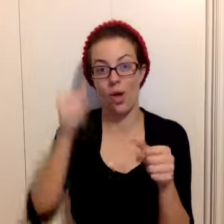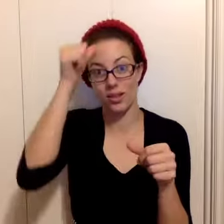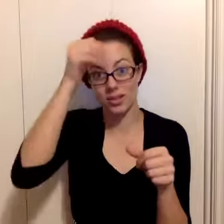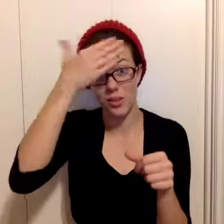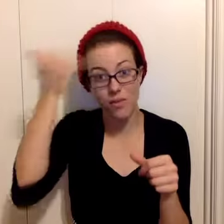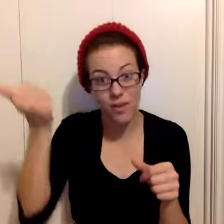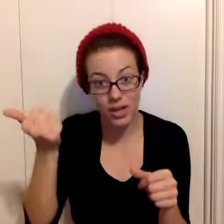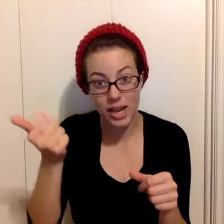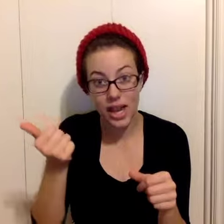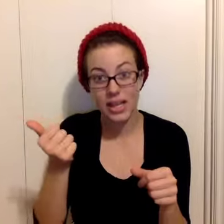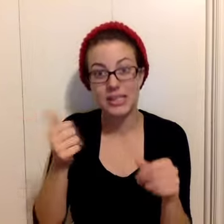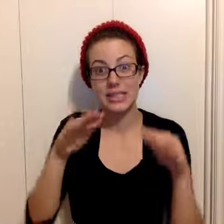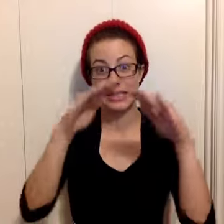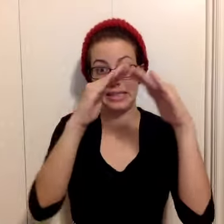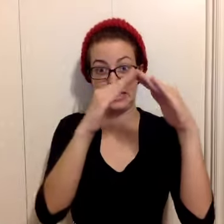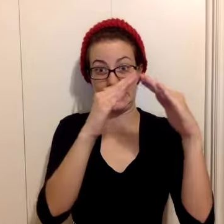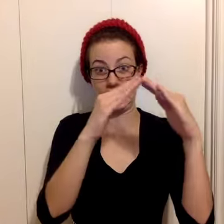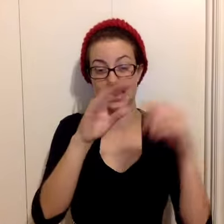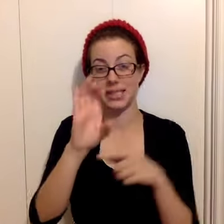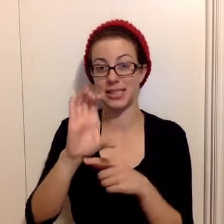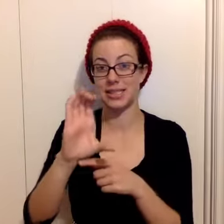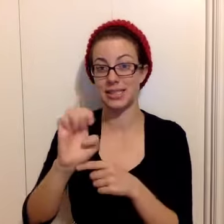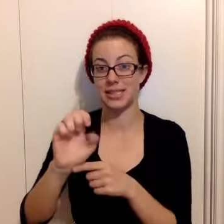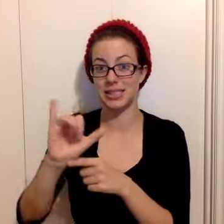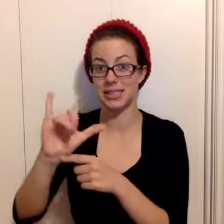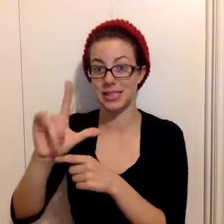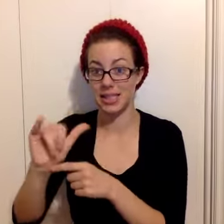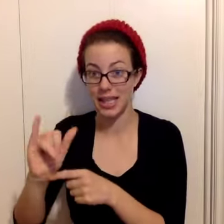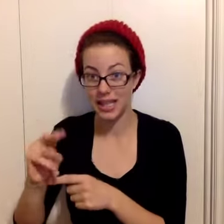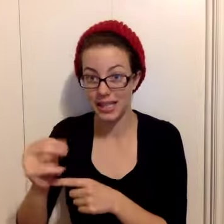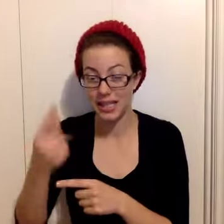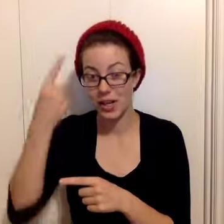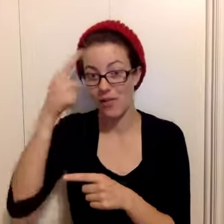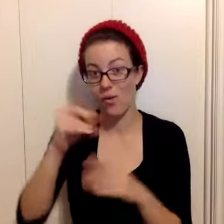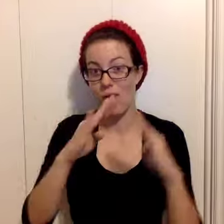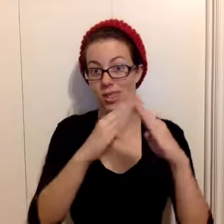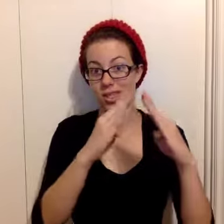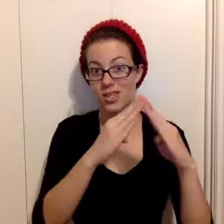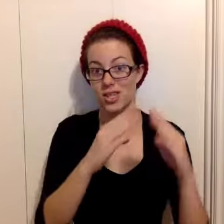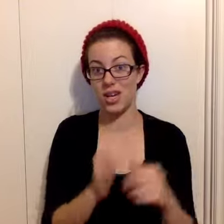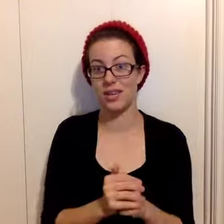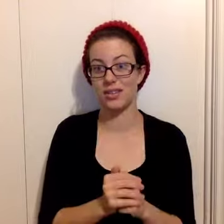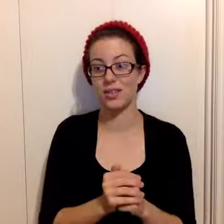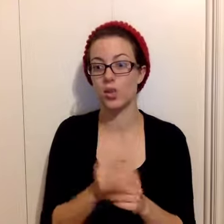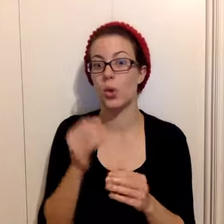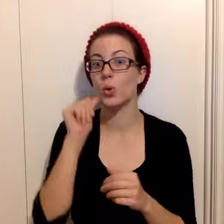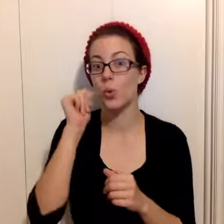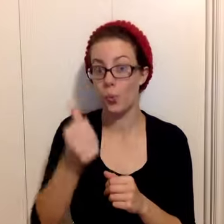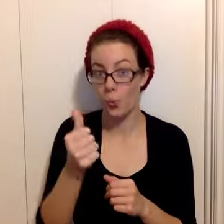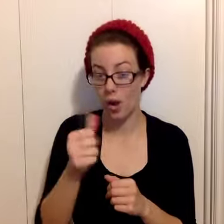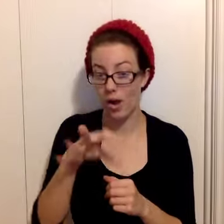So tomorrow, we'll also find out how much the roof will cost, which will be